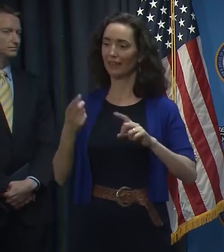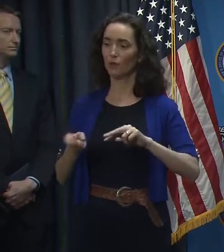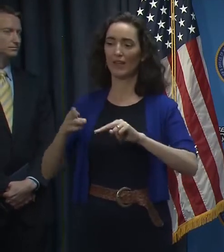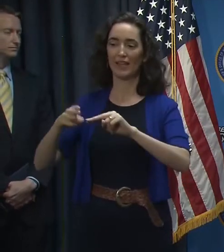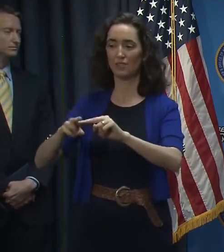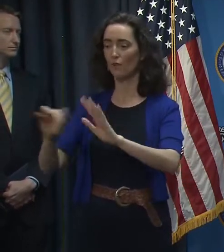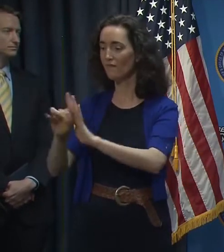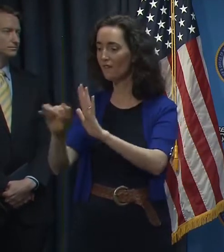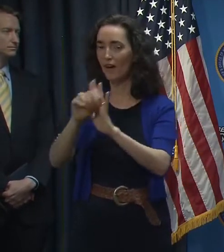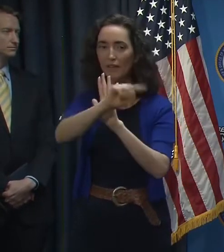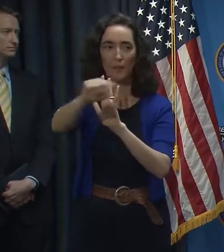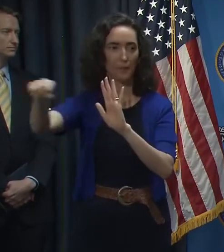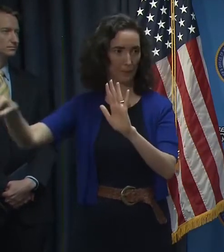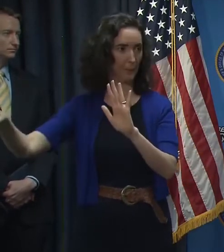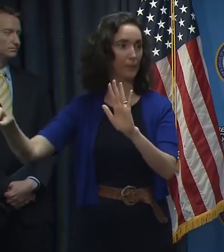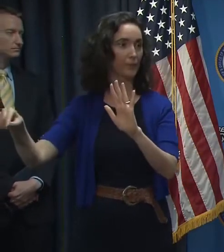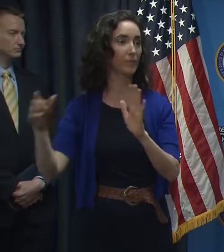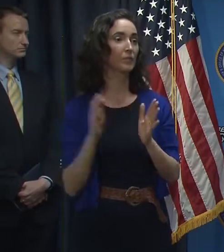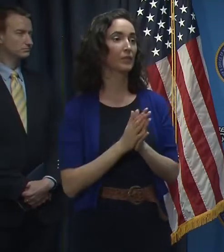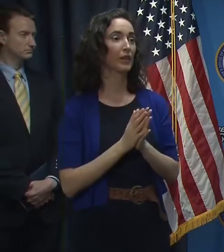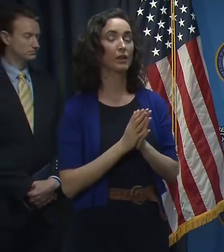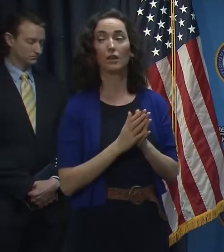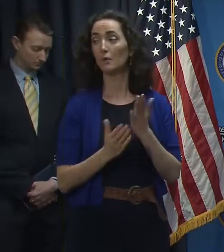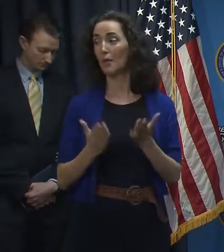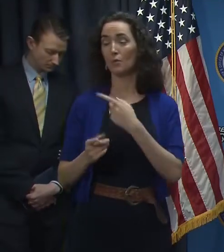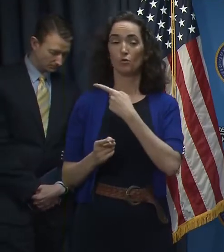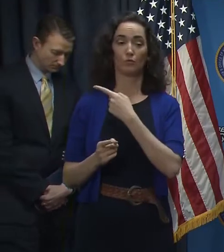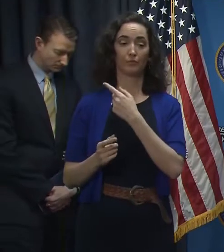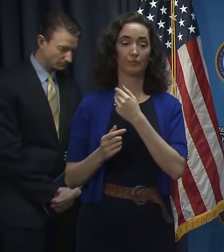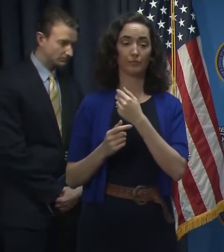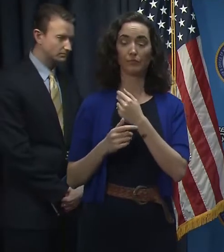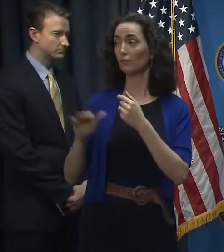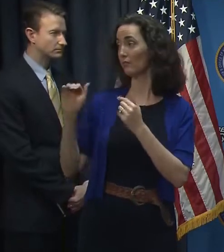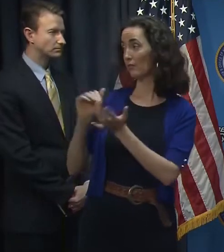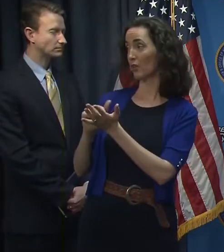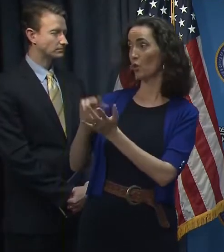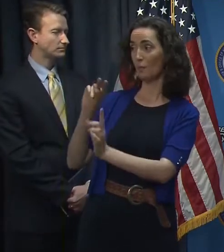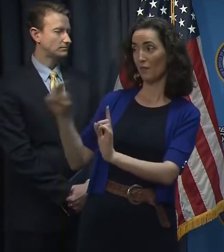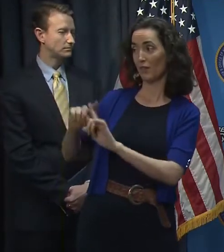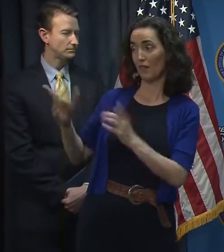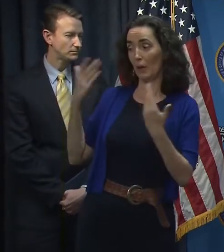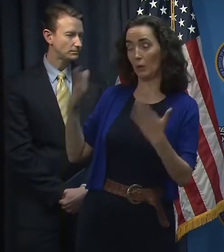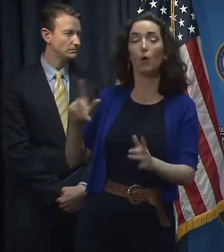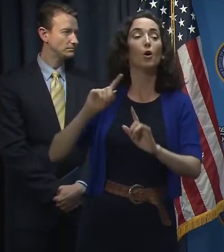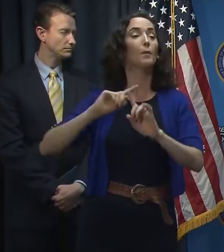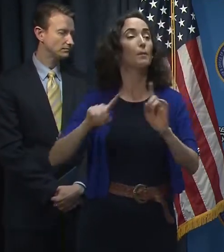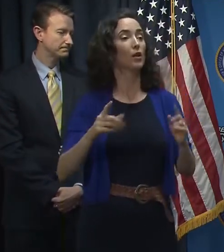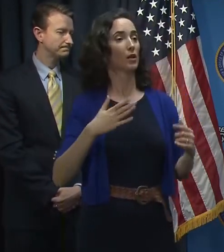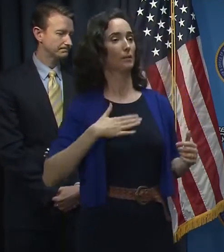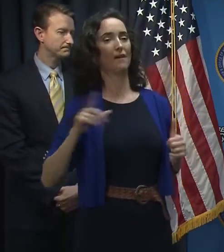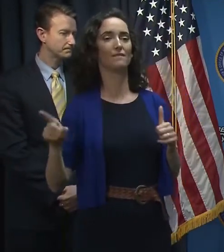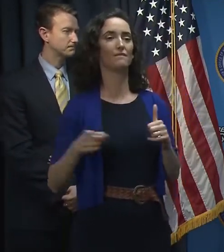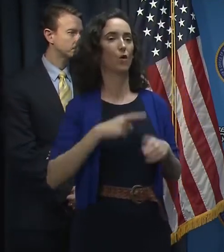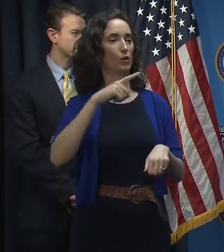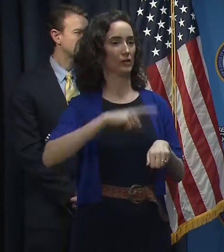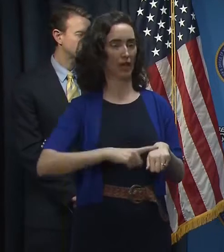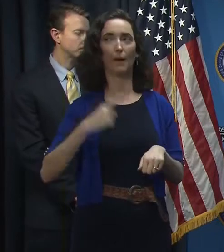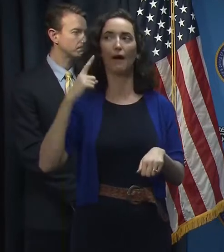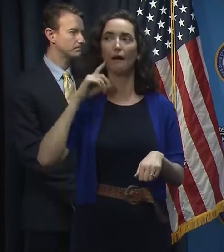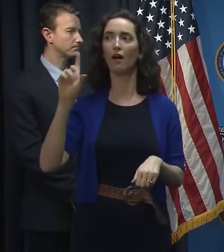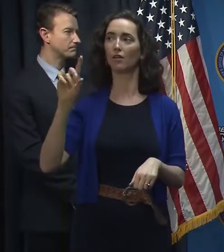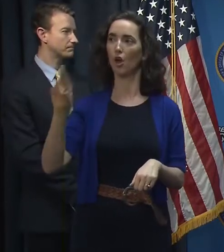about. And I don't know, you might have a different perspective on this than I do. That's the first time I can remember Dr. Birx